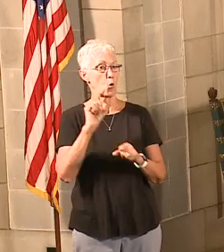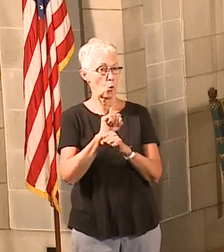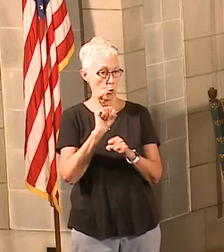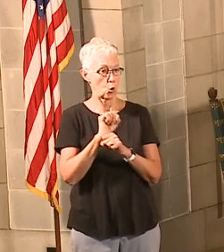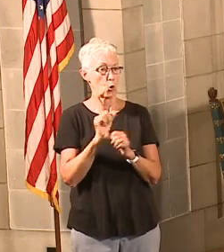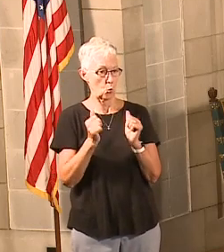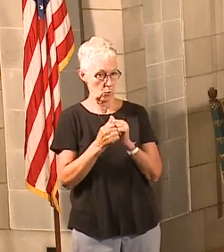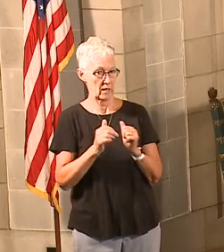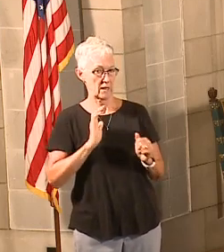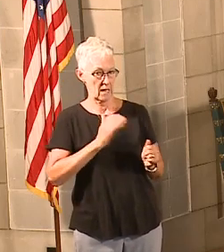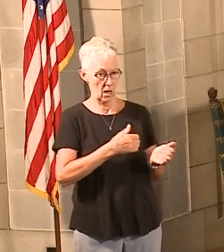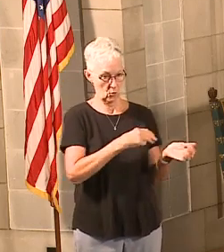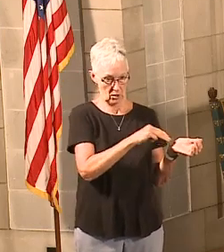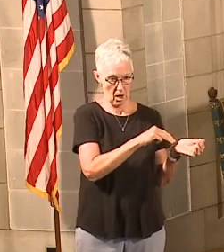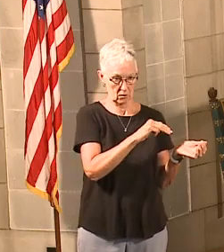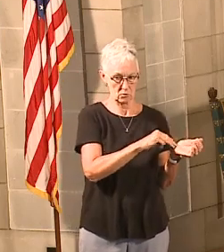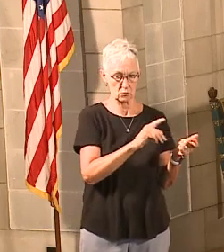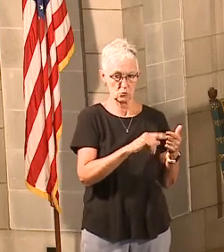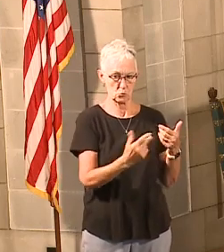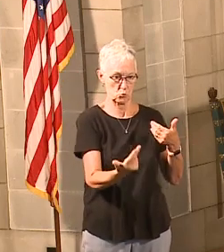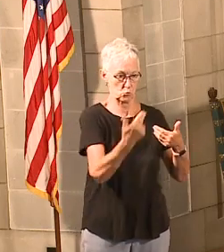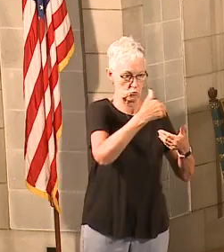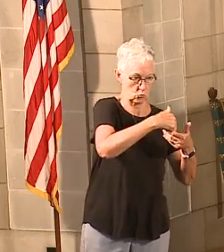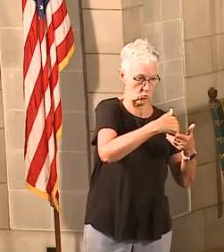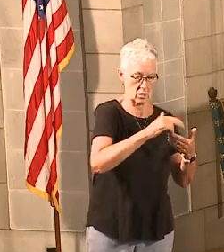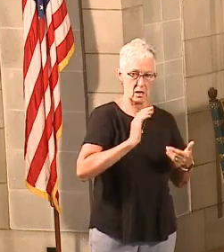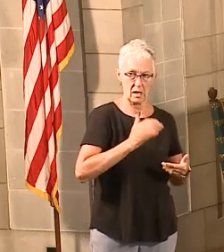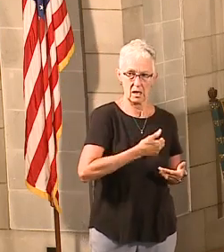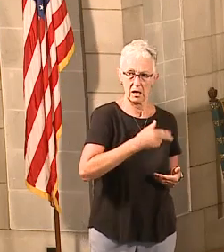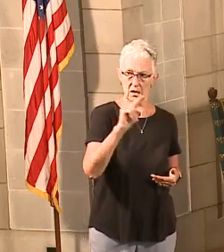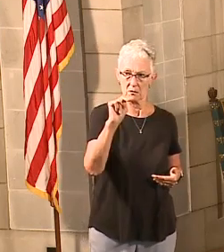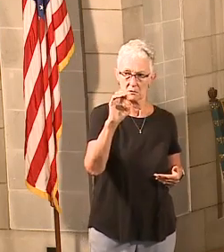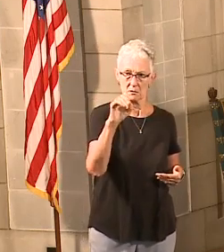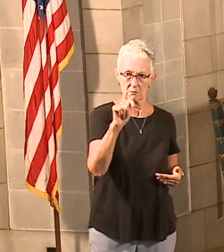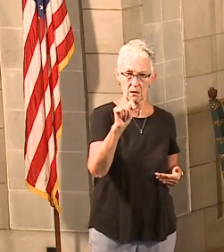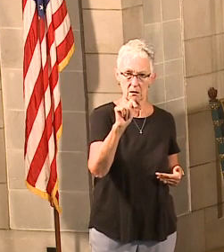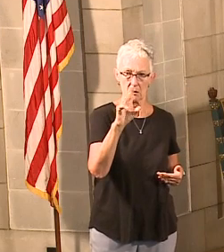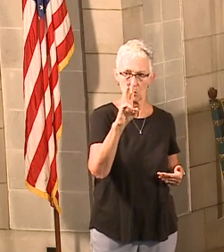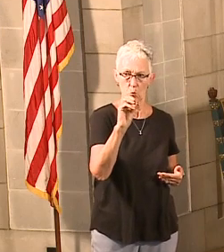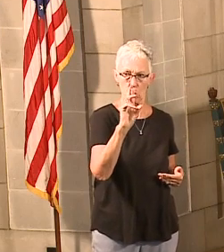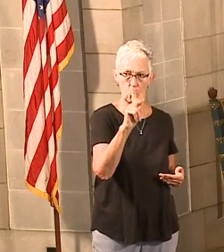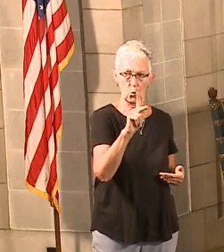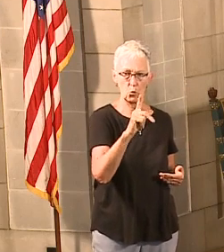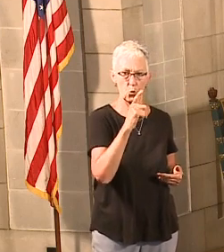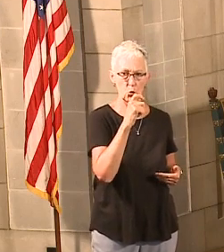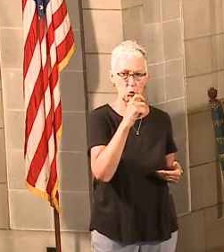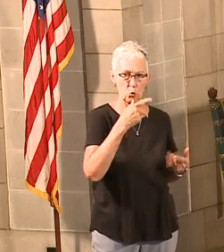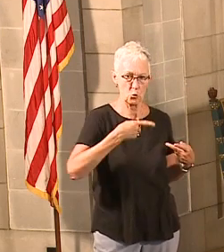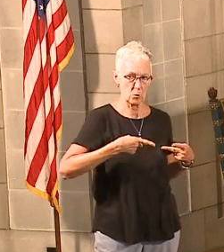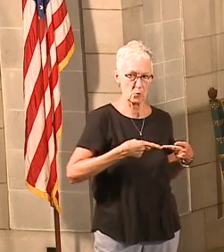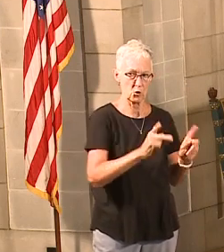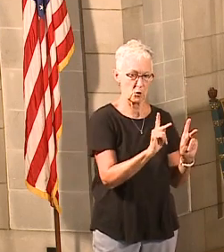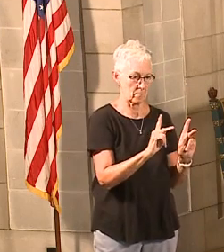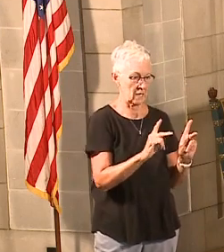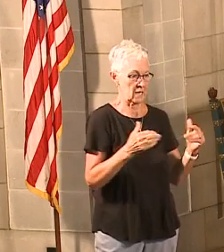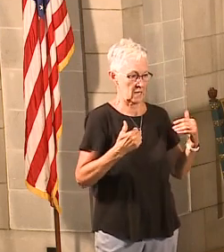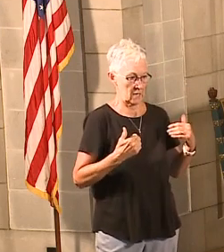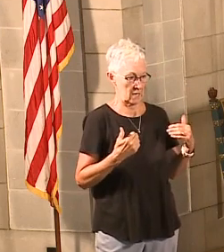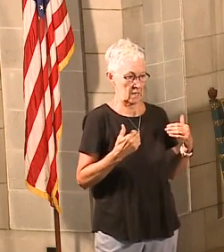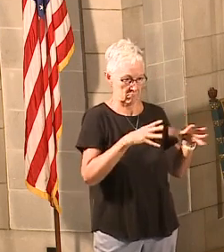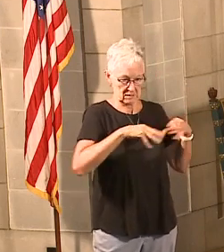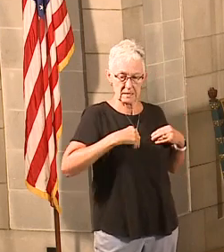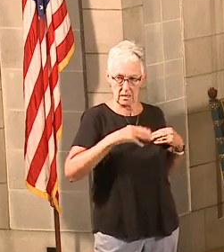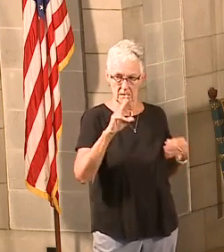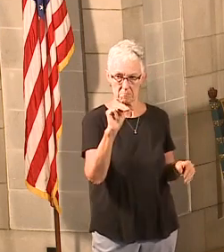credential providers to be part of their network and create contracts with them to add additional capacity. So throughout the fall